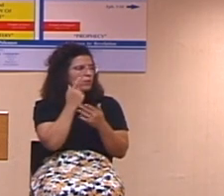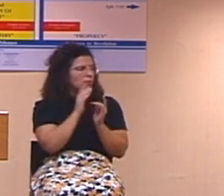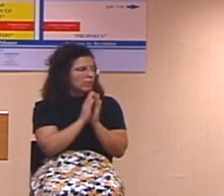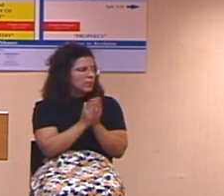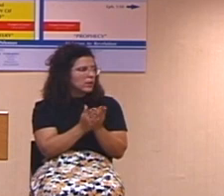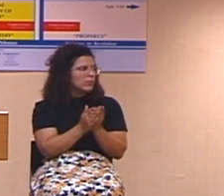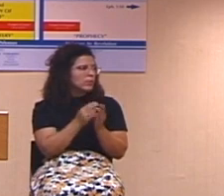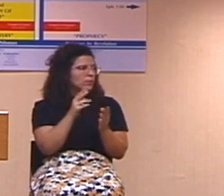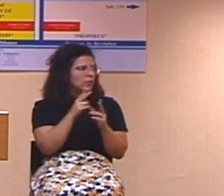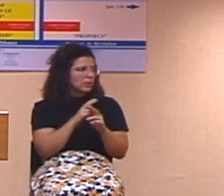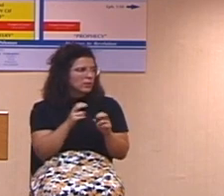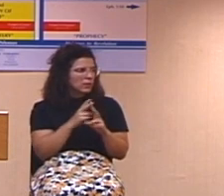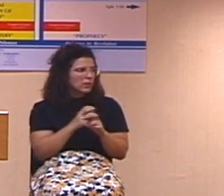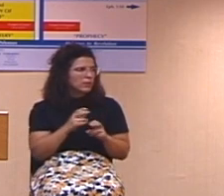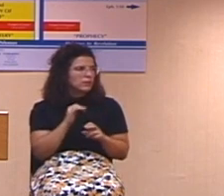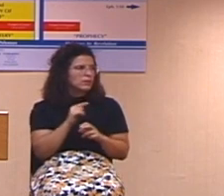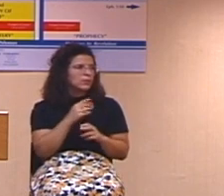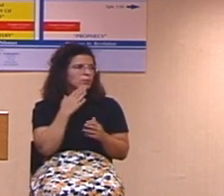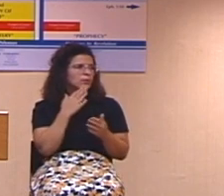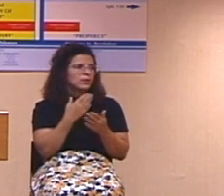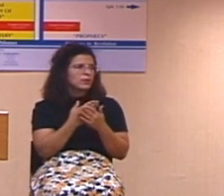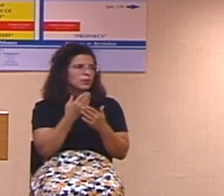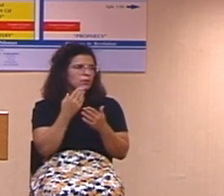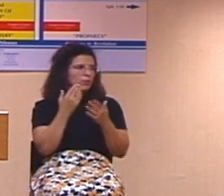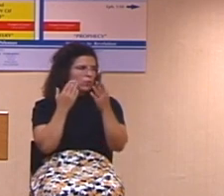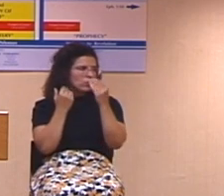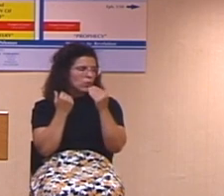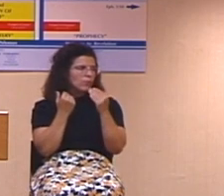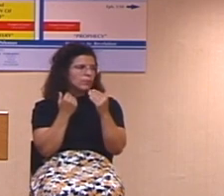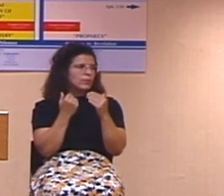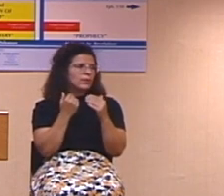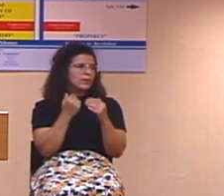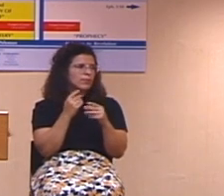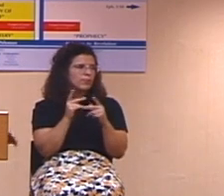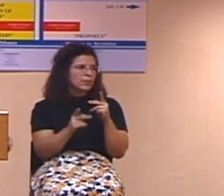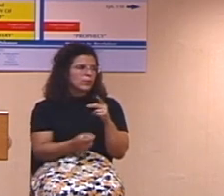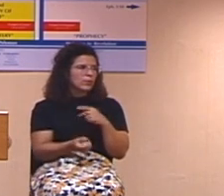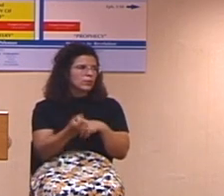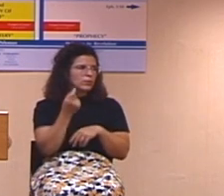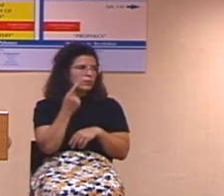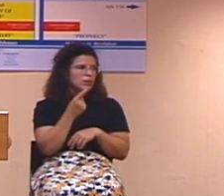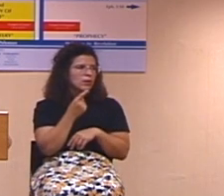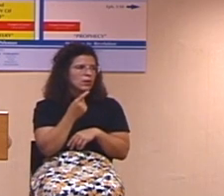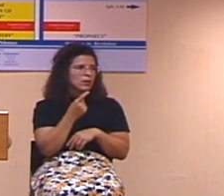just hope that folks understand and grasp